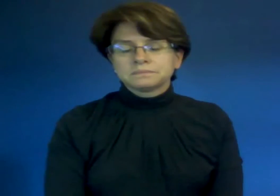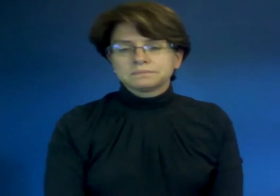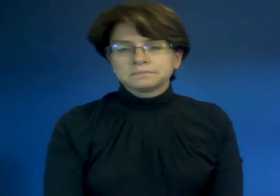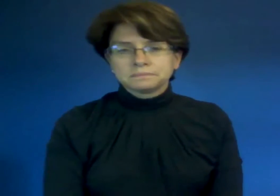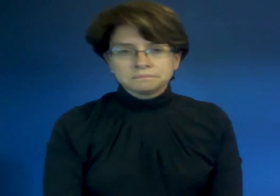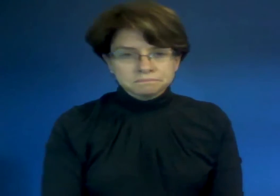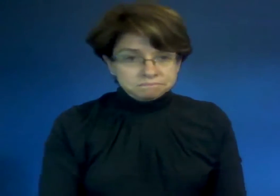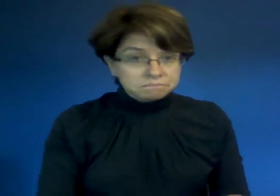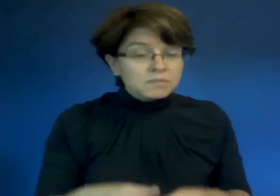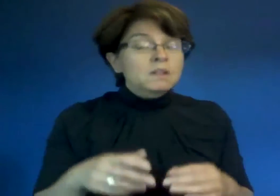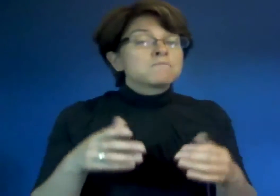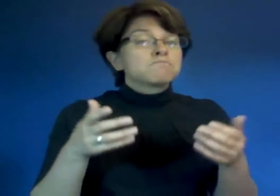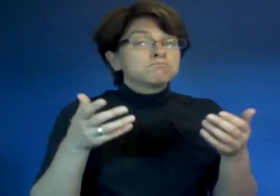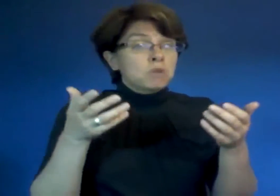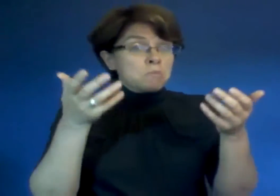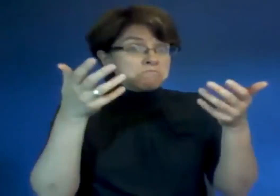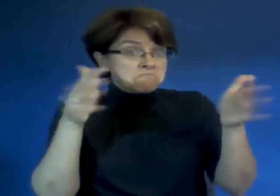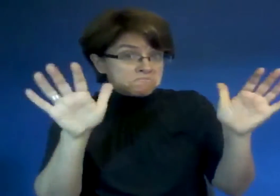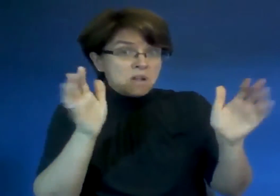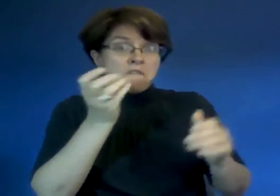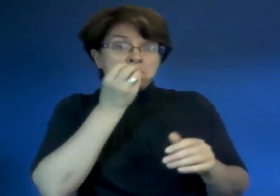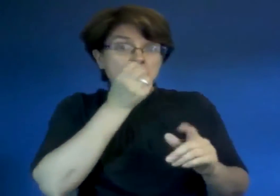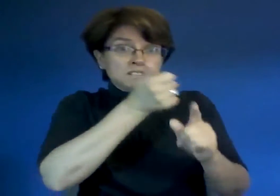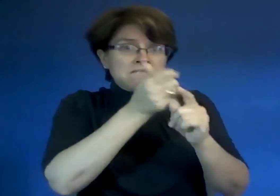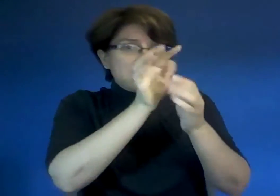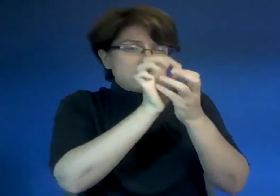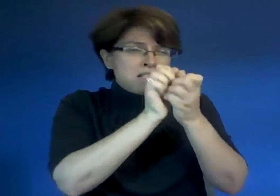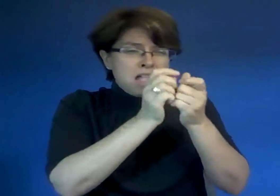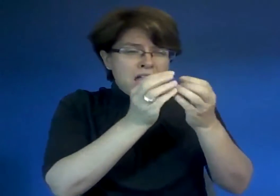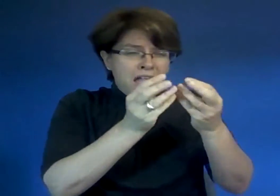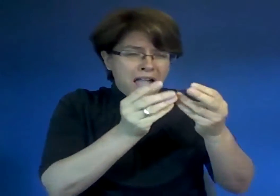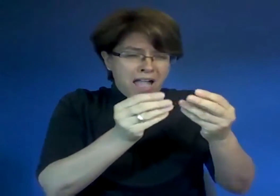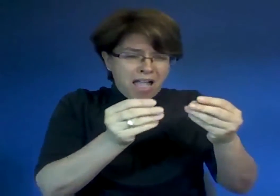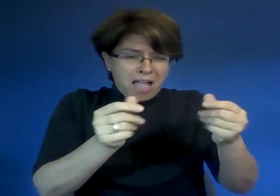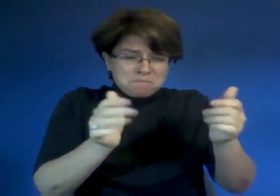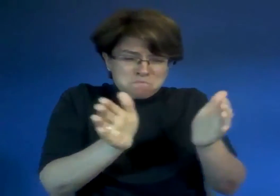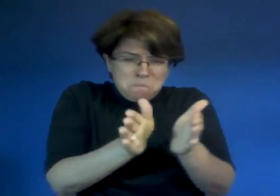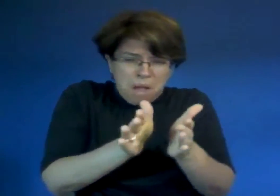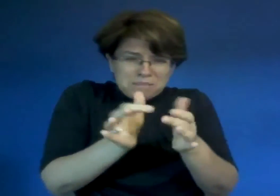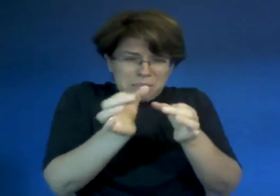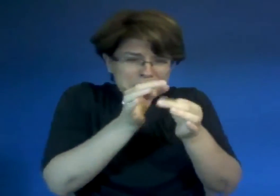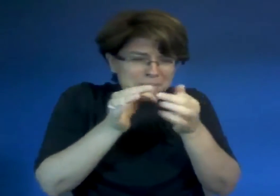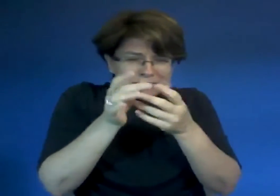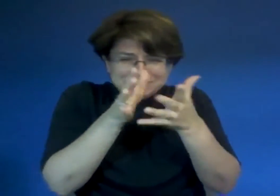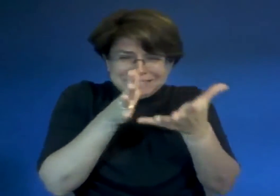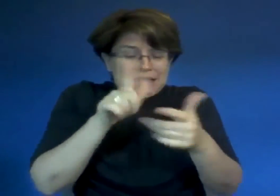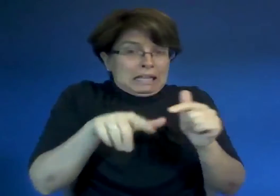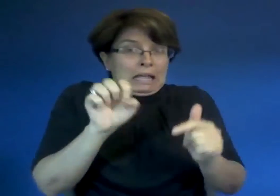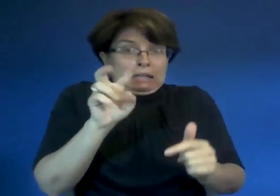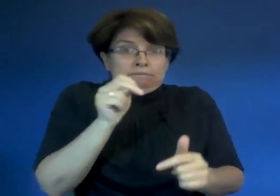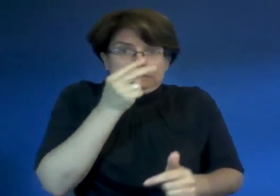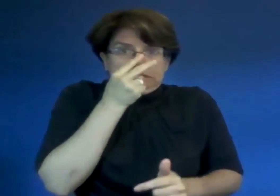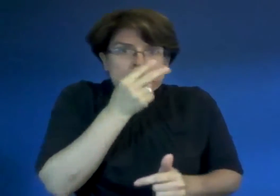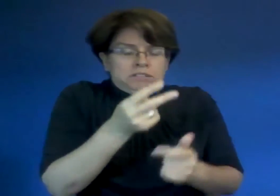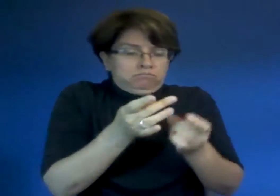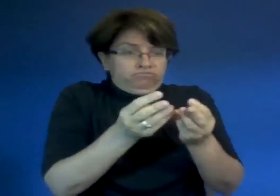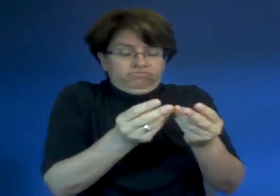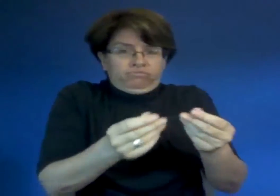fats, sugars and proteins, minerals and water and a few other things from the alimentary canal or from this